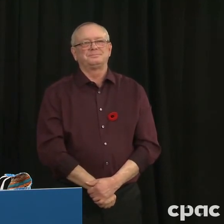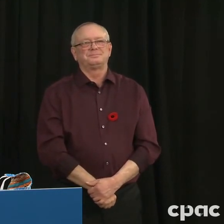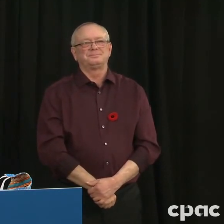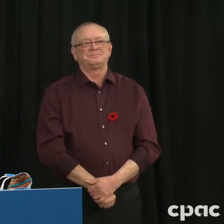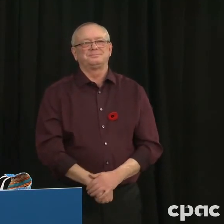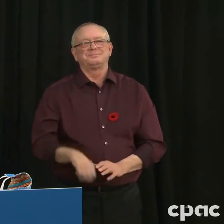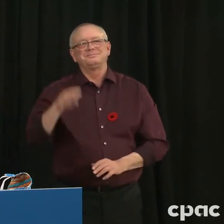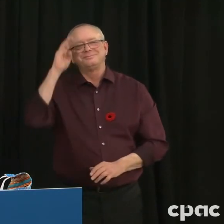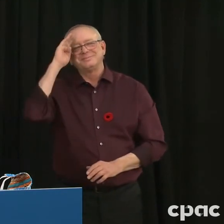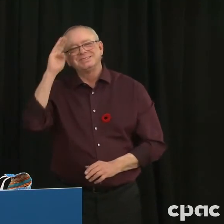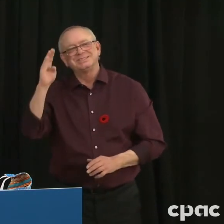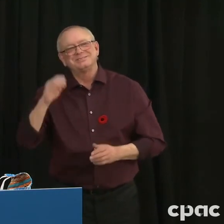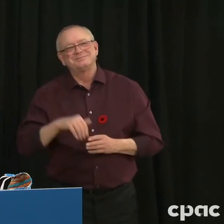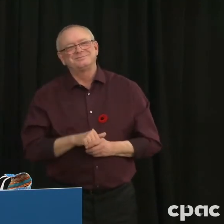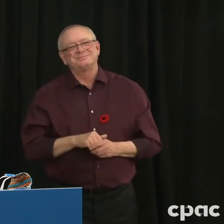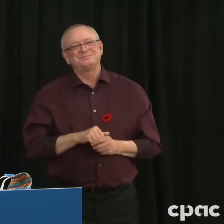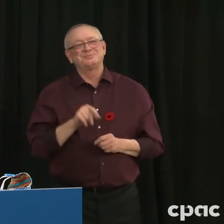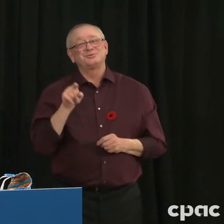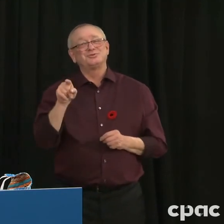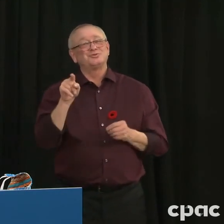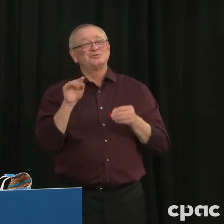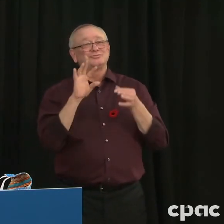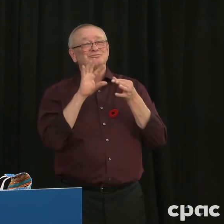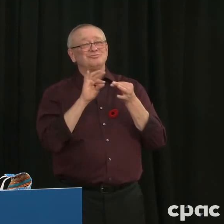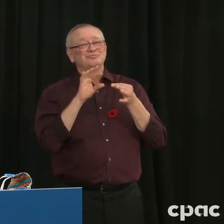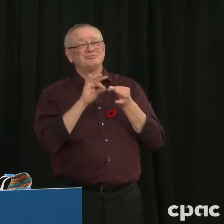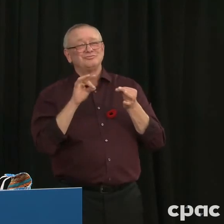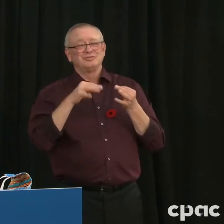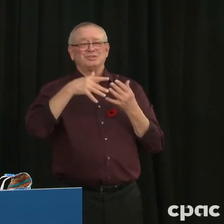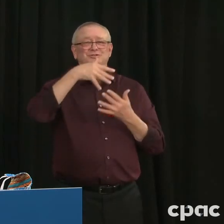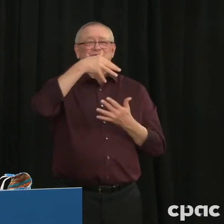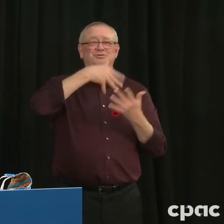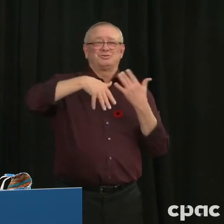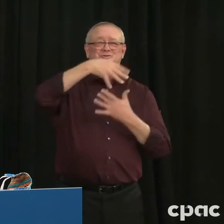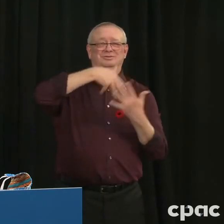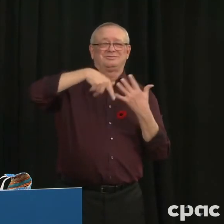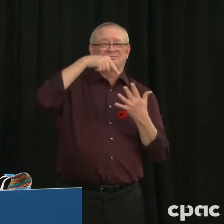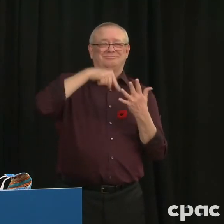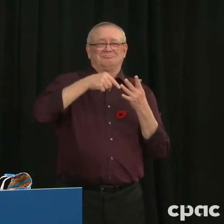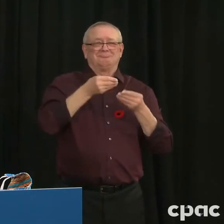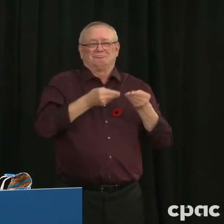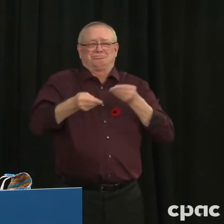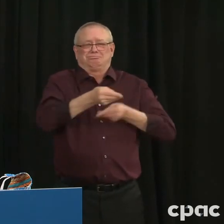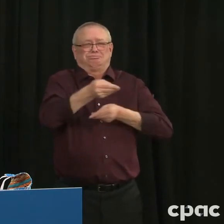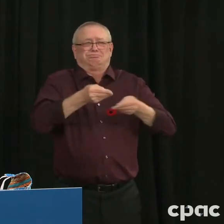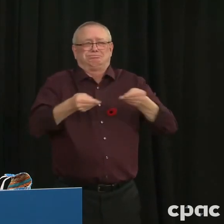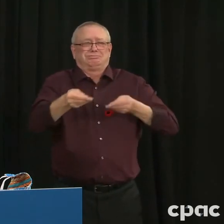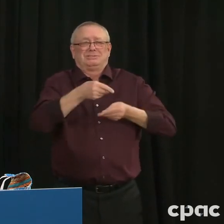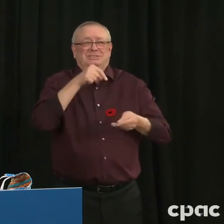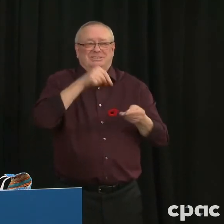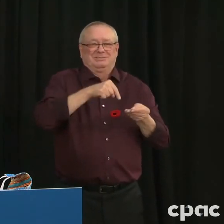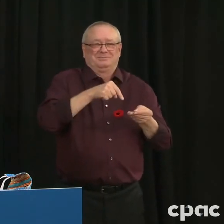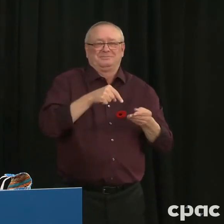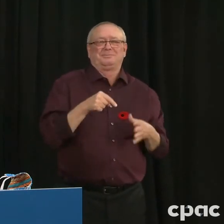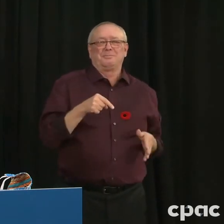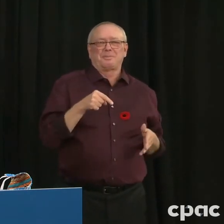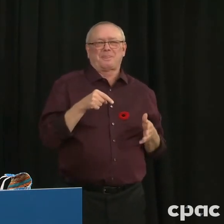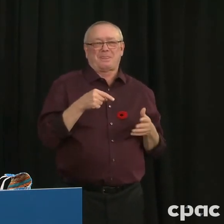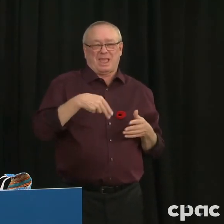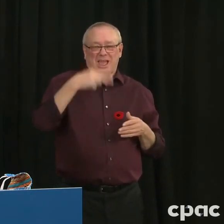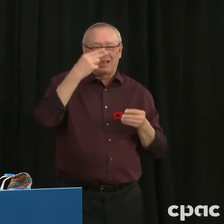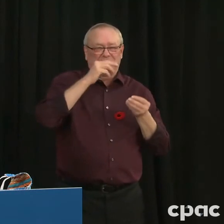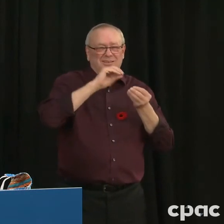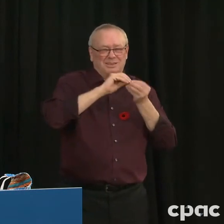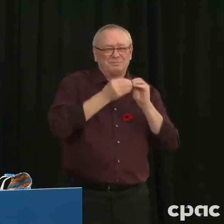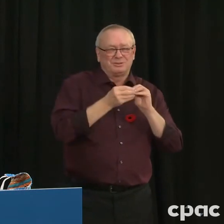there's still a large portion of cases that aren't accounted for. So how do we know that we're truly ahead of the curve and truly targeting the right places when